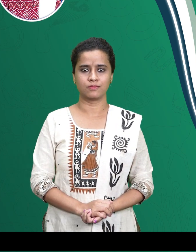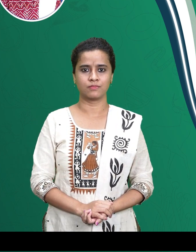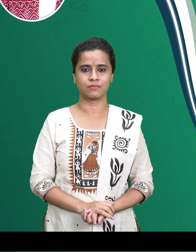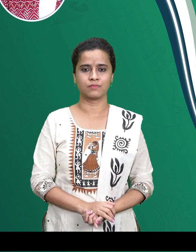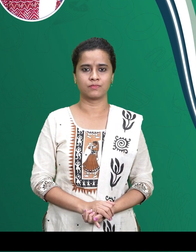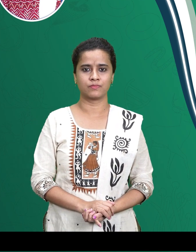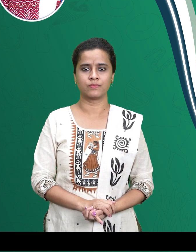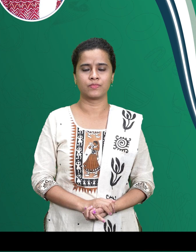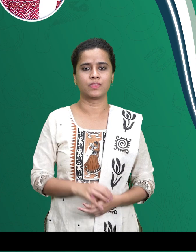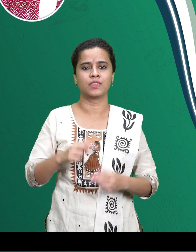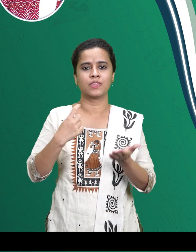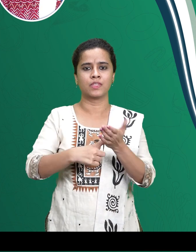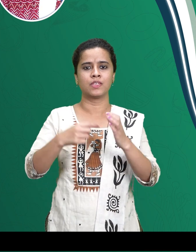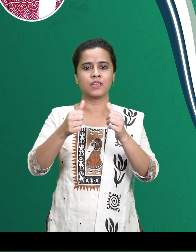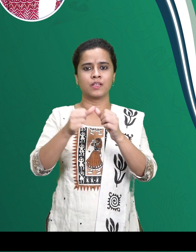Rabies